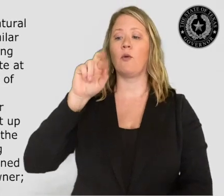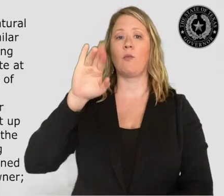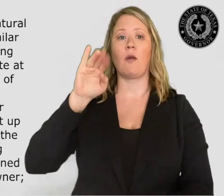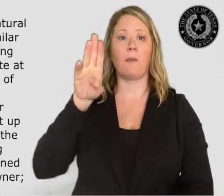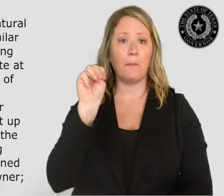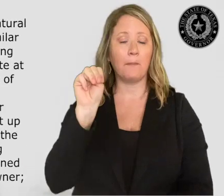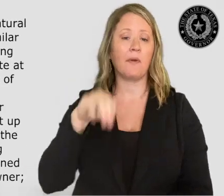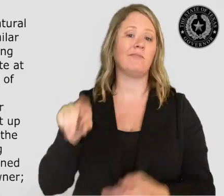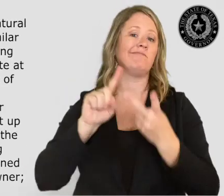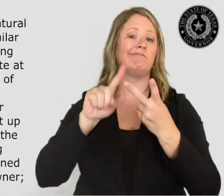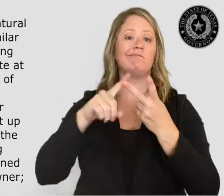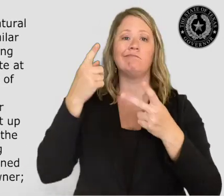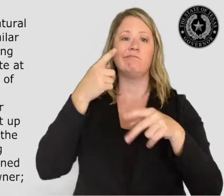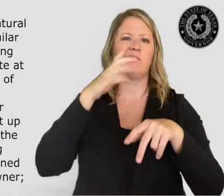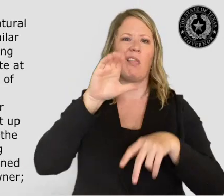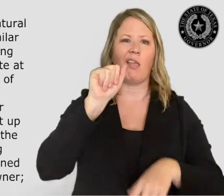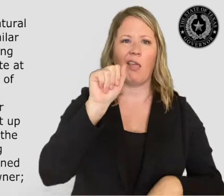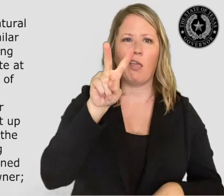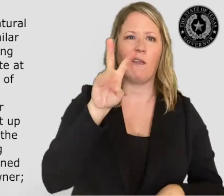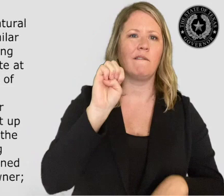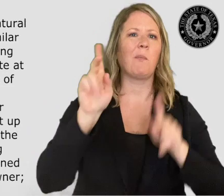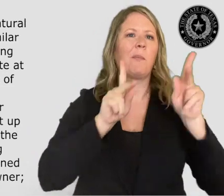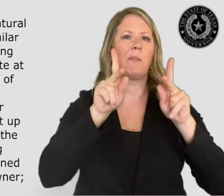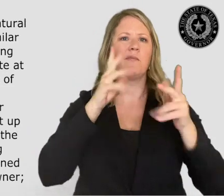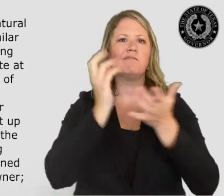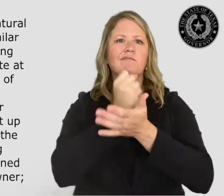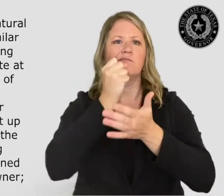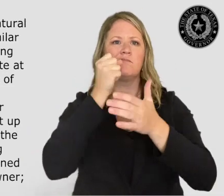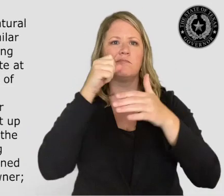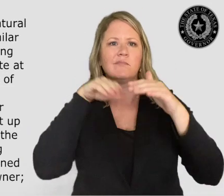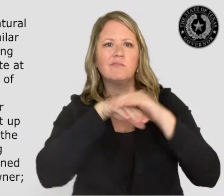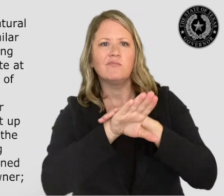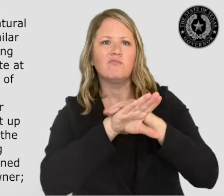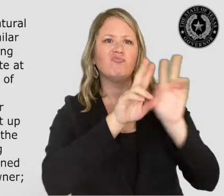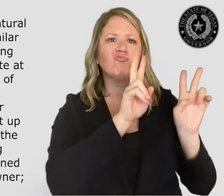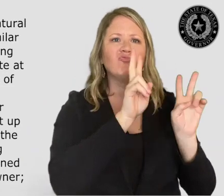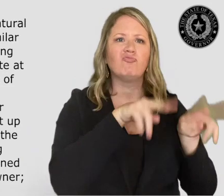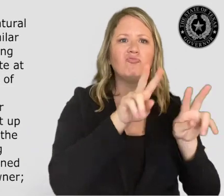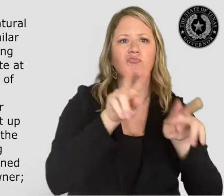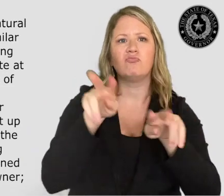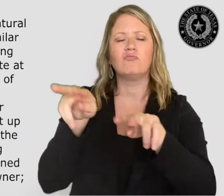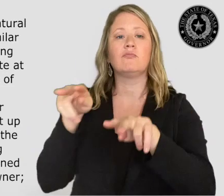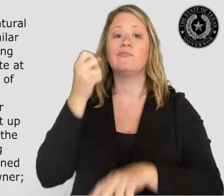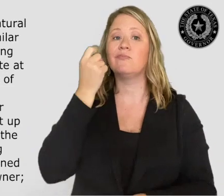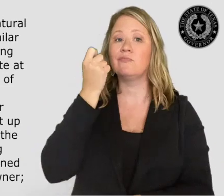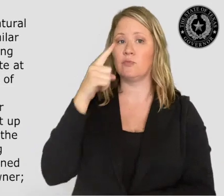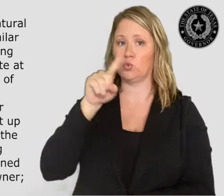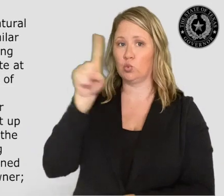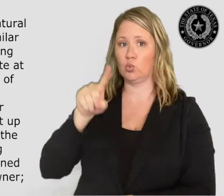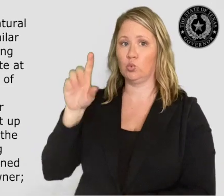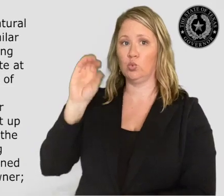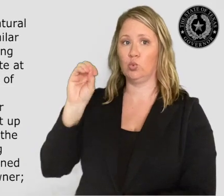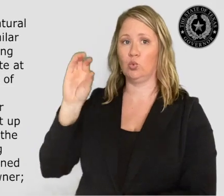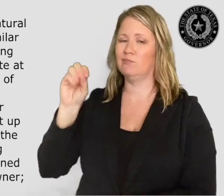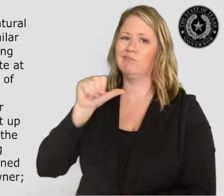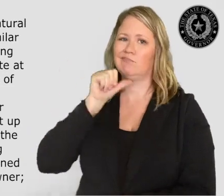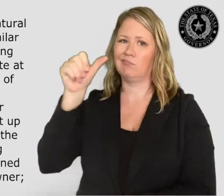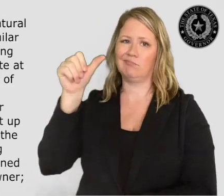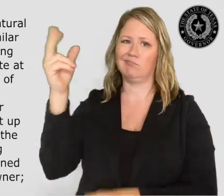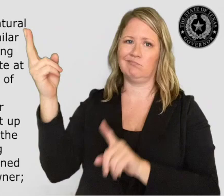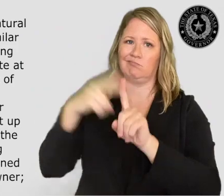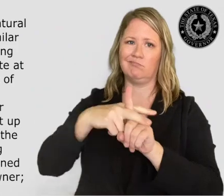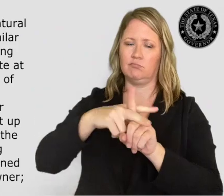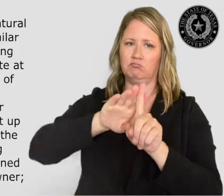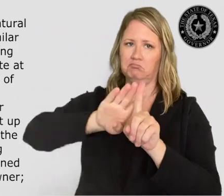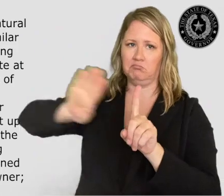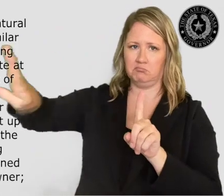and similar facilities, excluding zoos, that operate at up to 25% of the total listed occupancy, or for